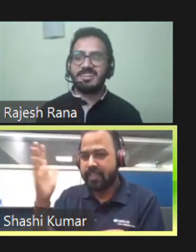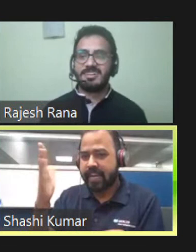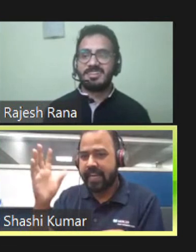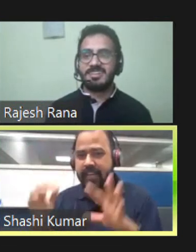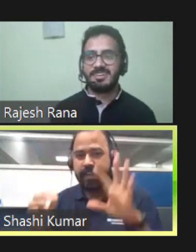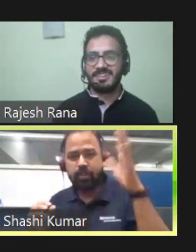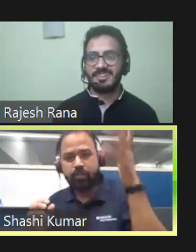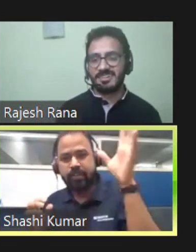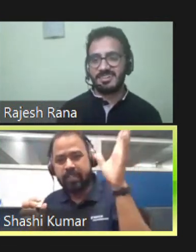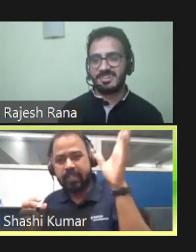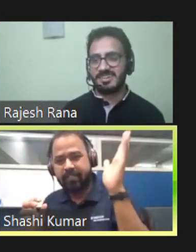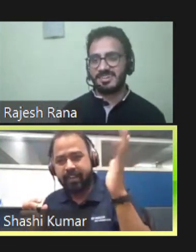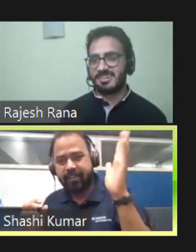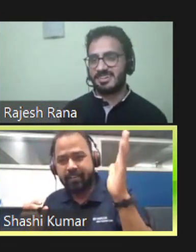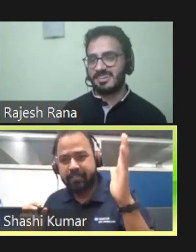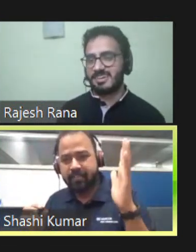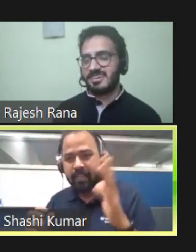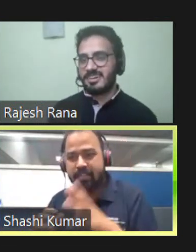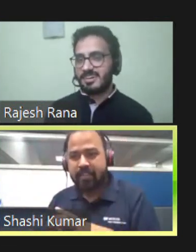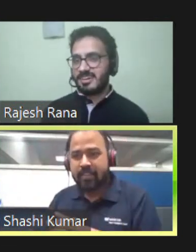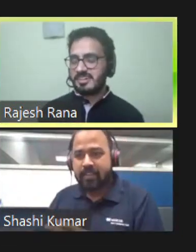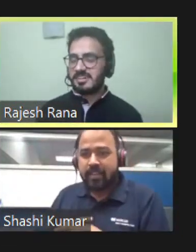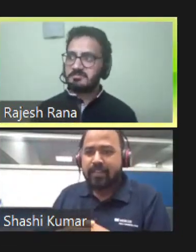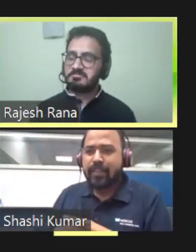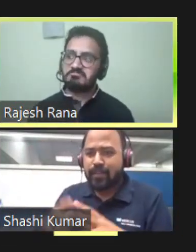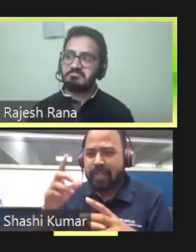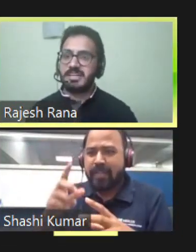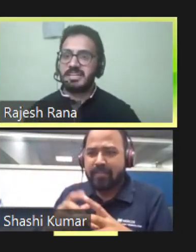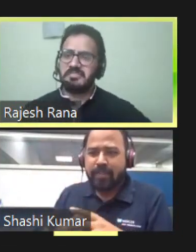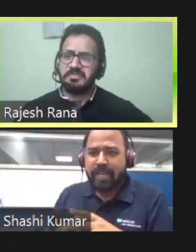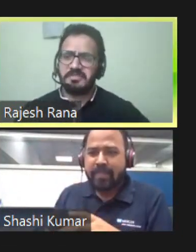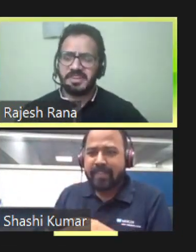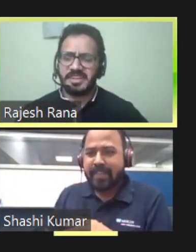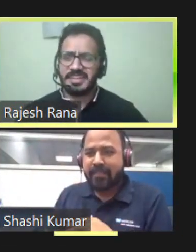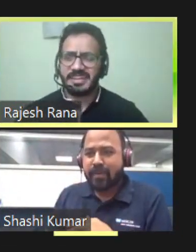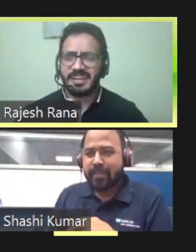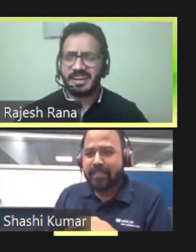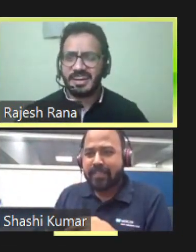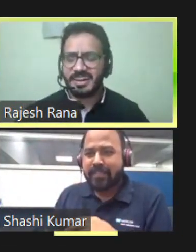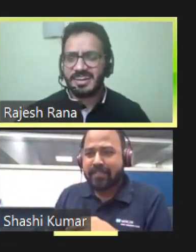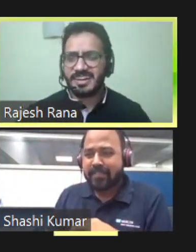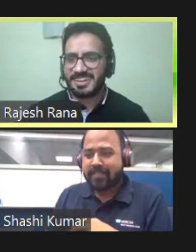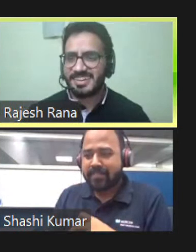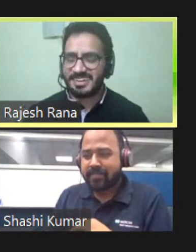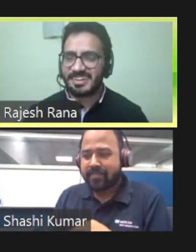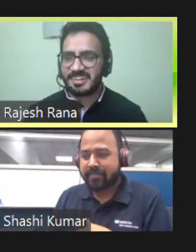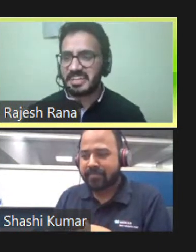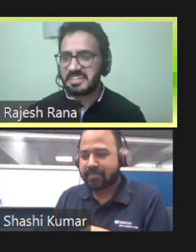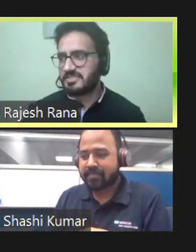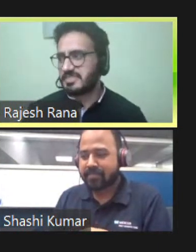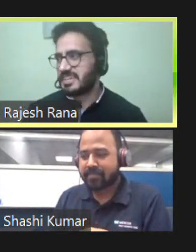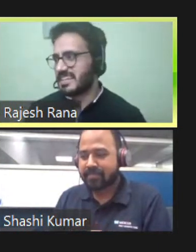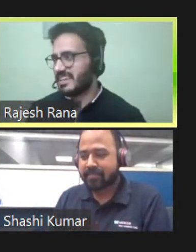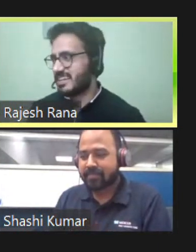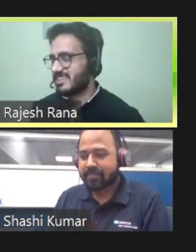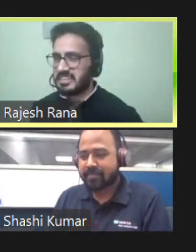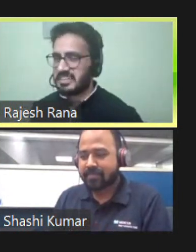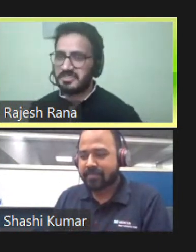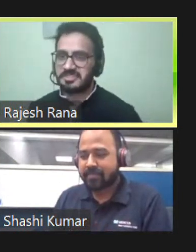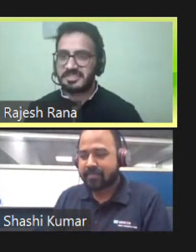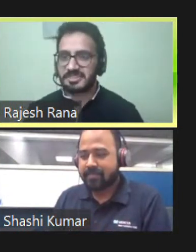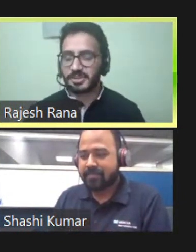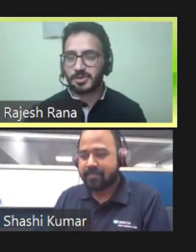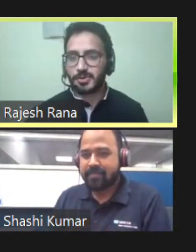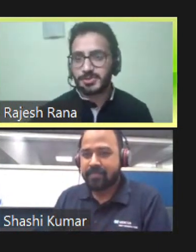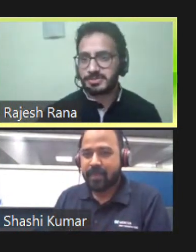do it with the right hand or do it with the left hand. You uh, might be def- thinking about this. right. Definitely, I think